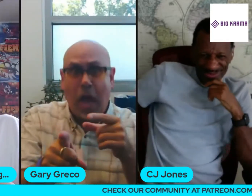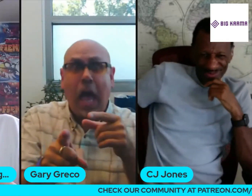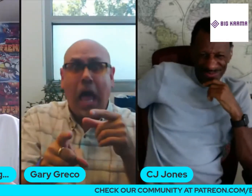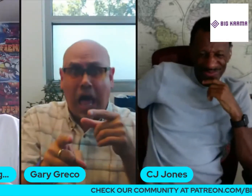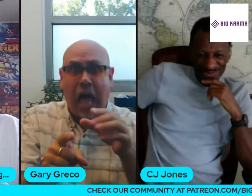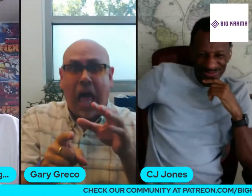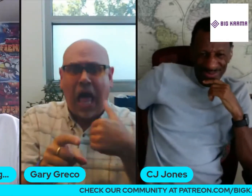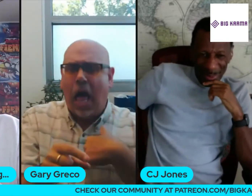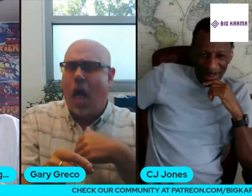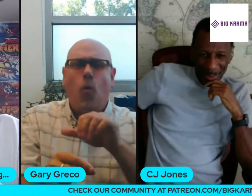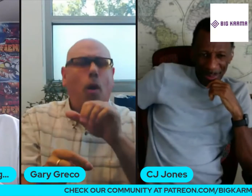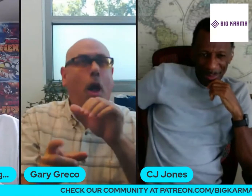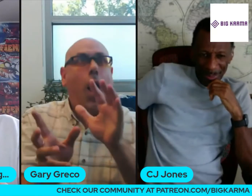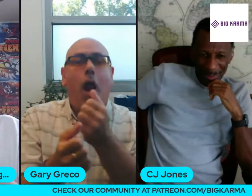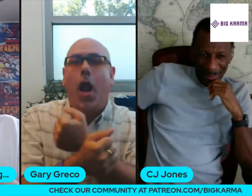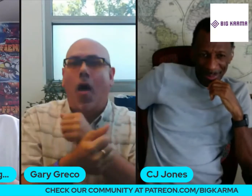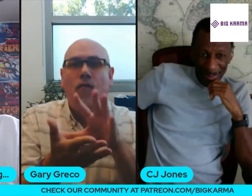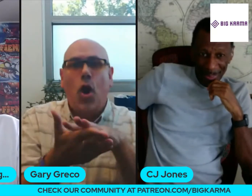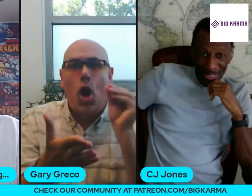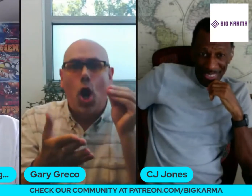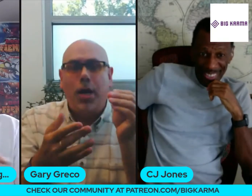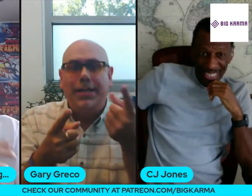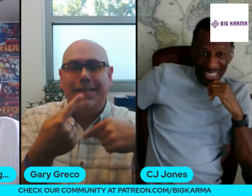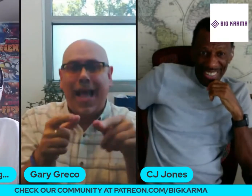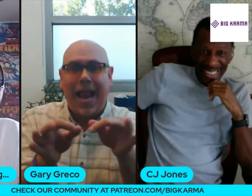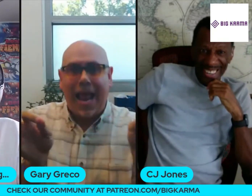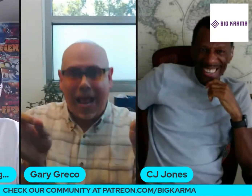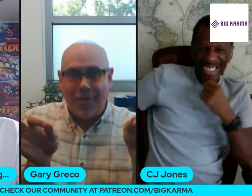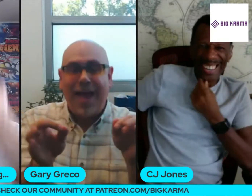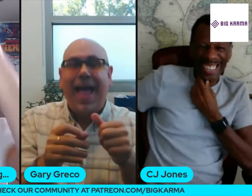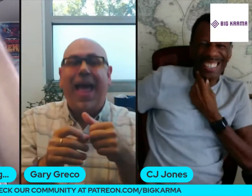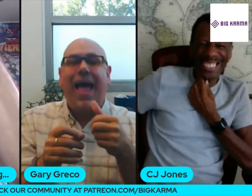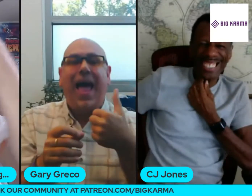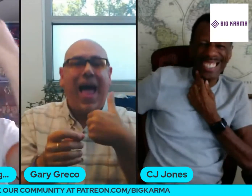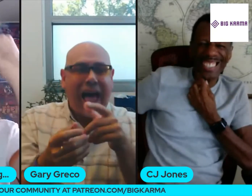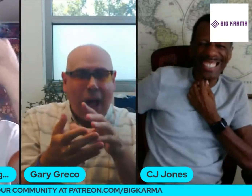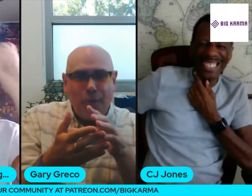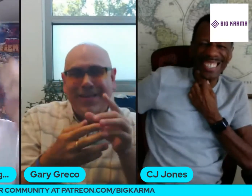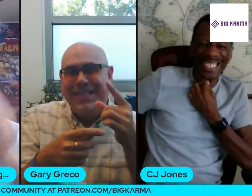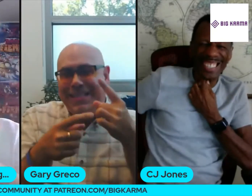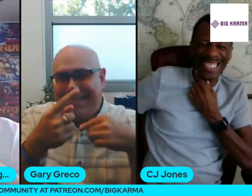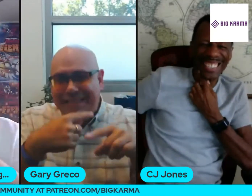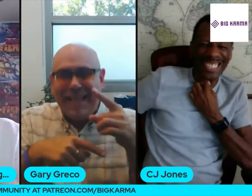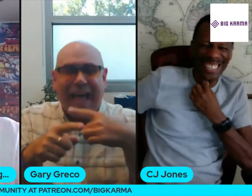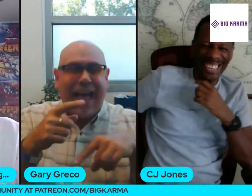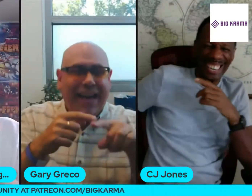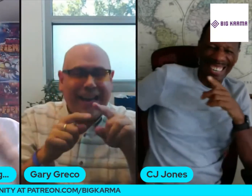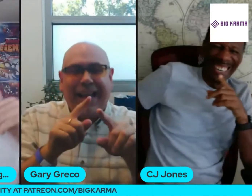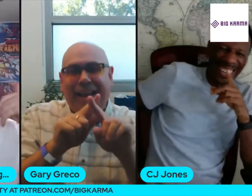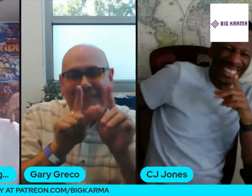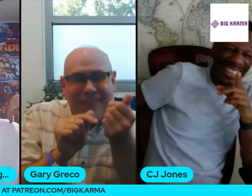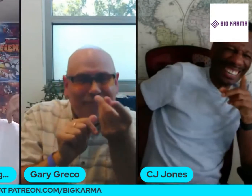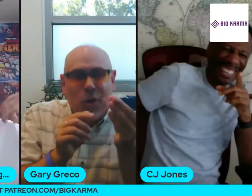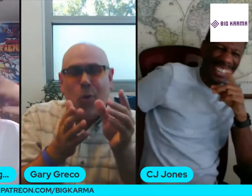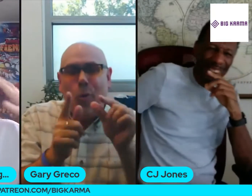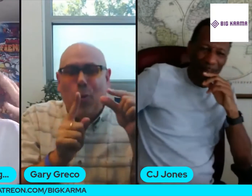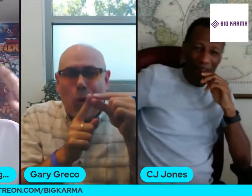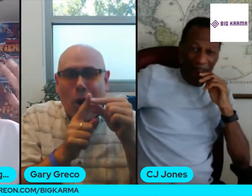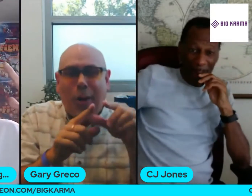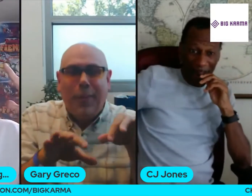oh, I'd love to learn sign language, and I started picking up a few words like empowered,